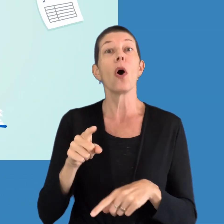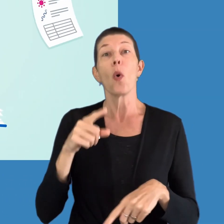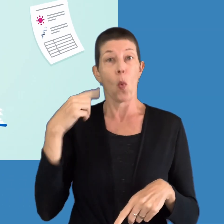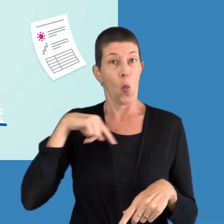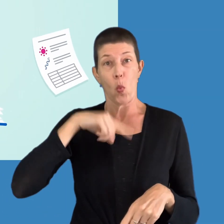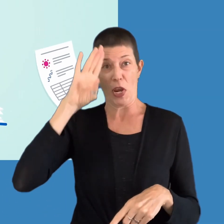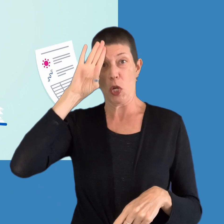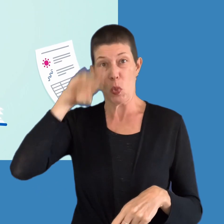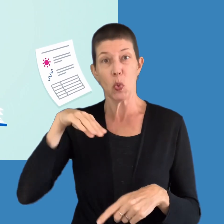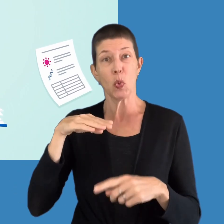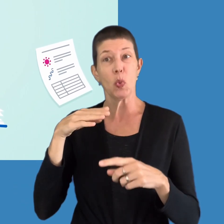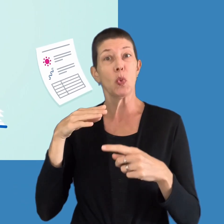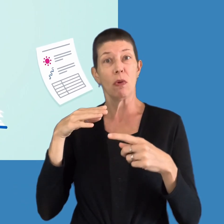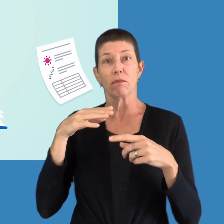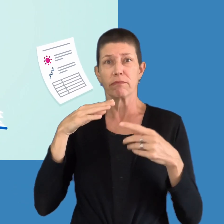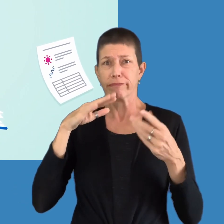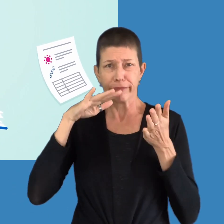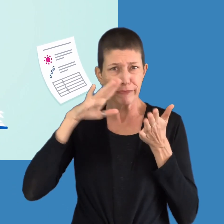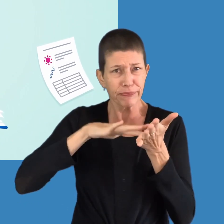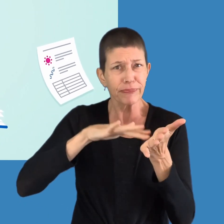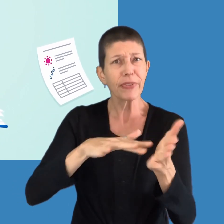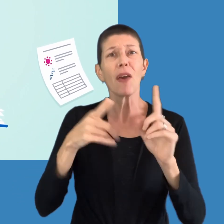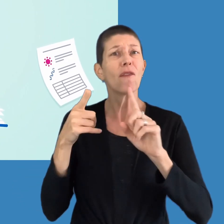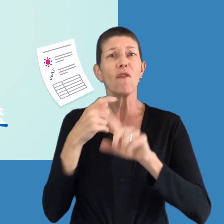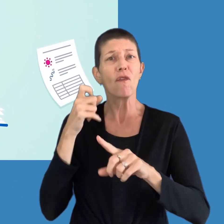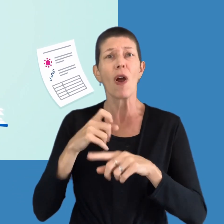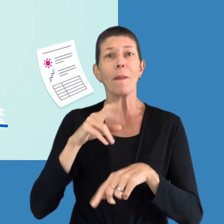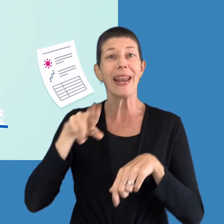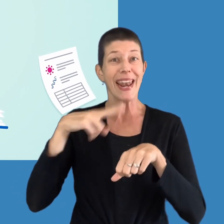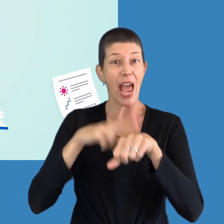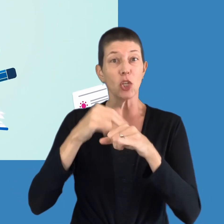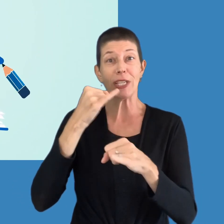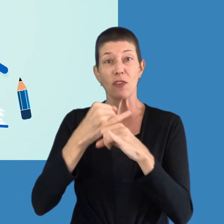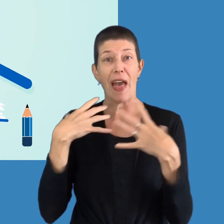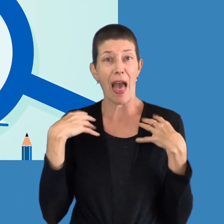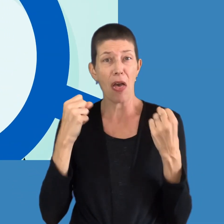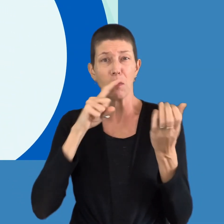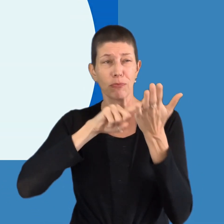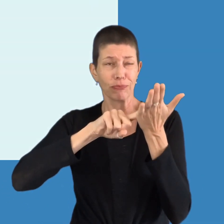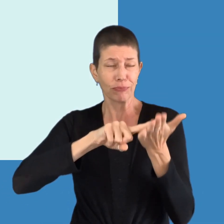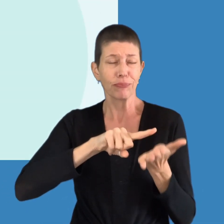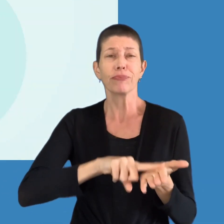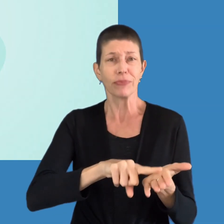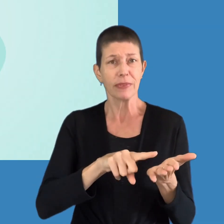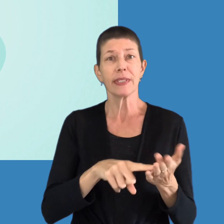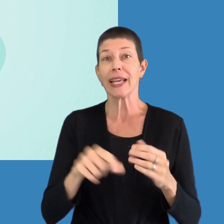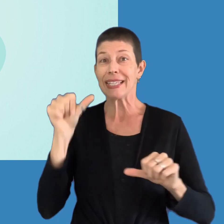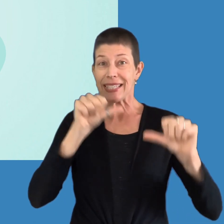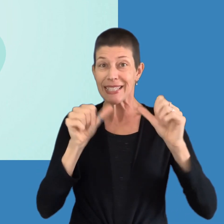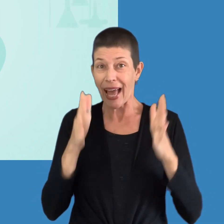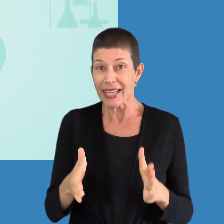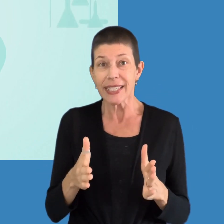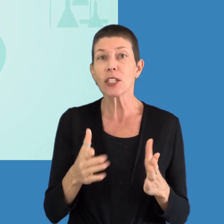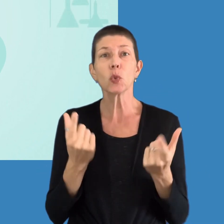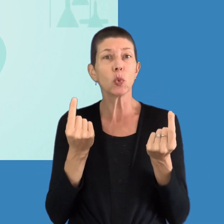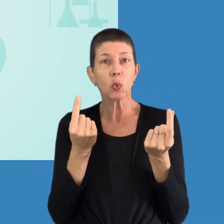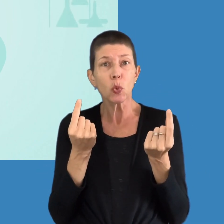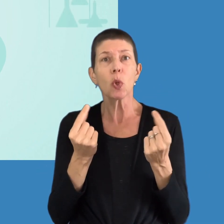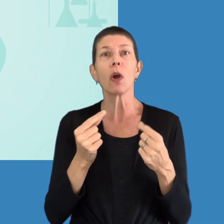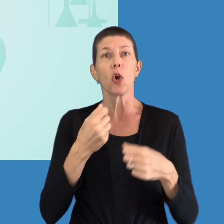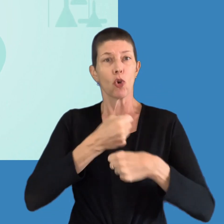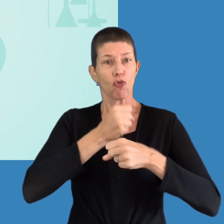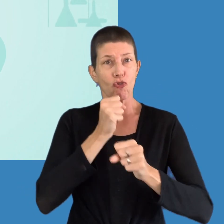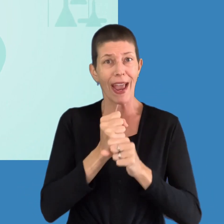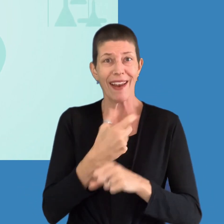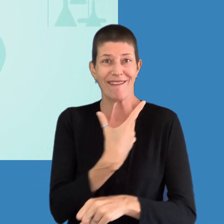We also had a head start on COVID vaccines thanks to studies the National Institutes of Health had done. Scientists